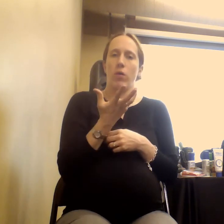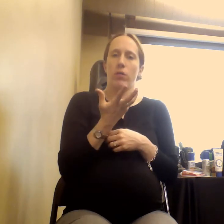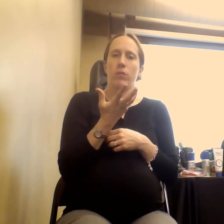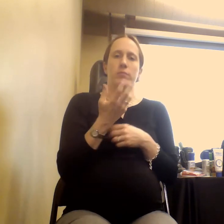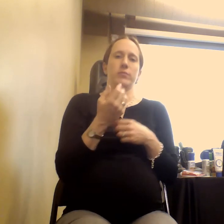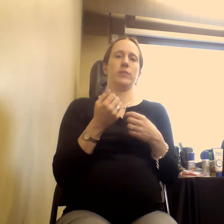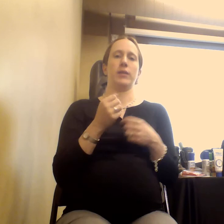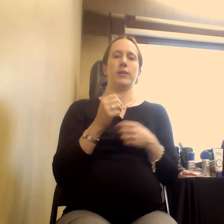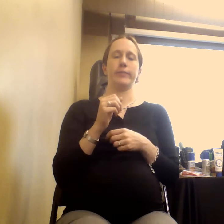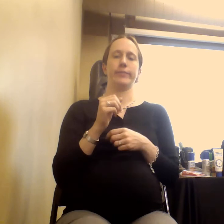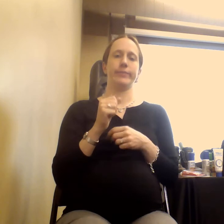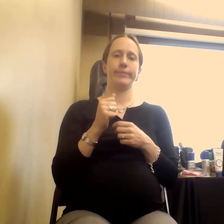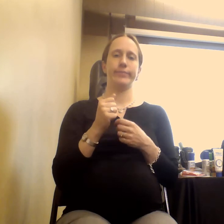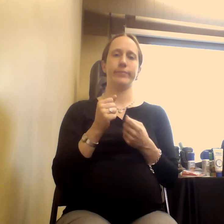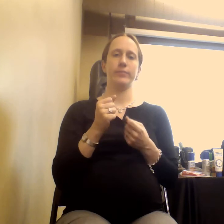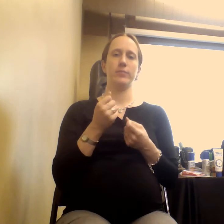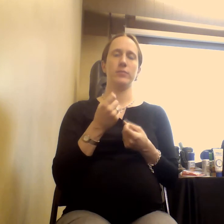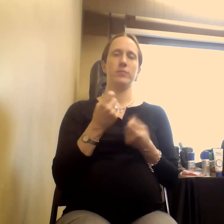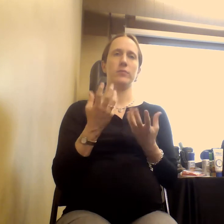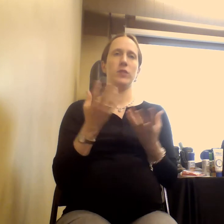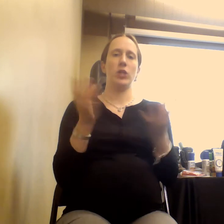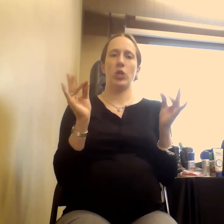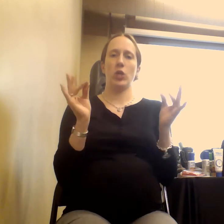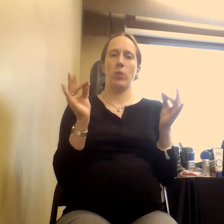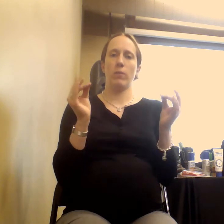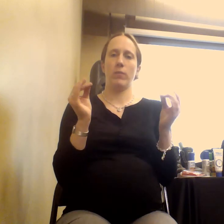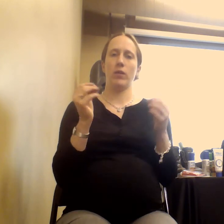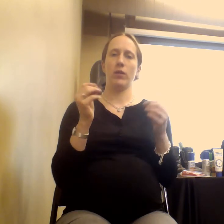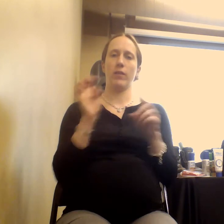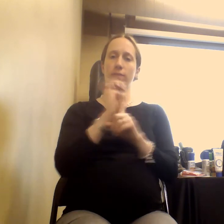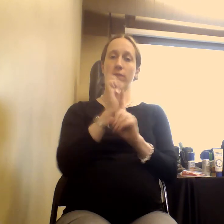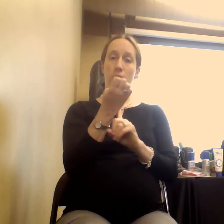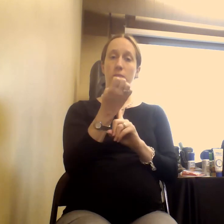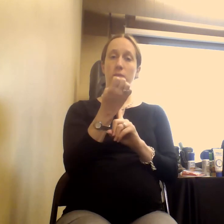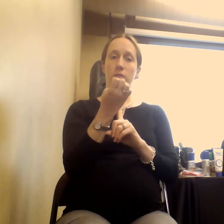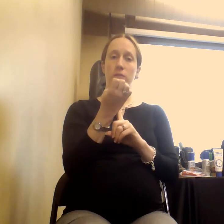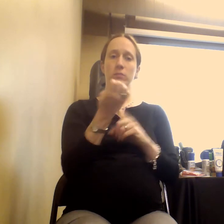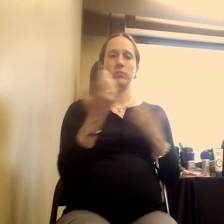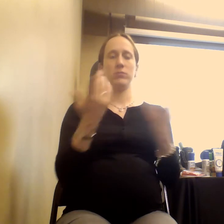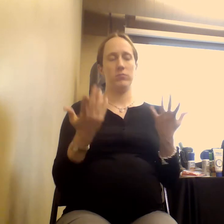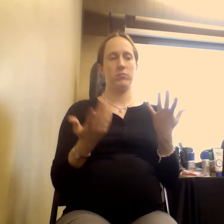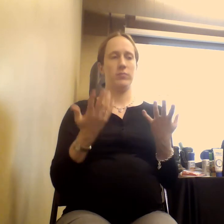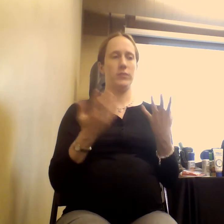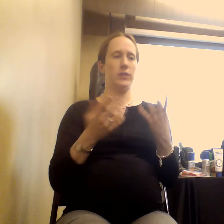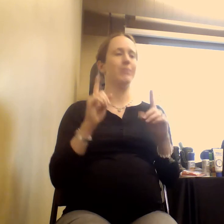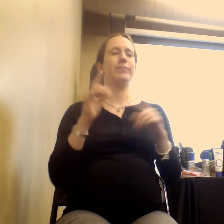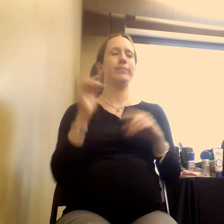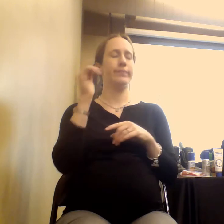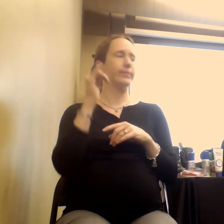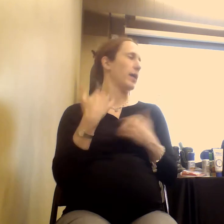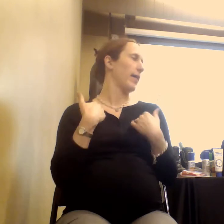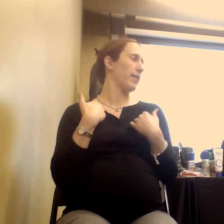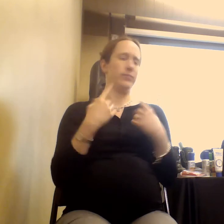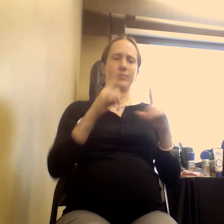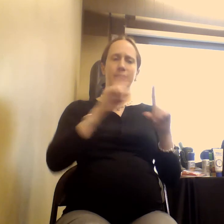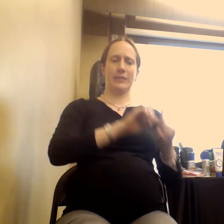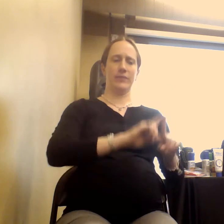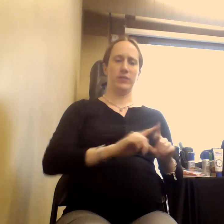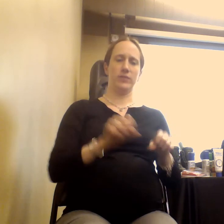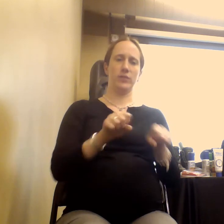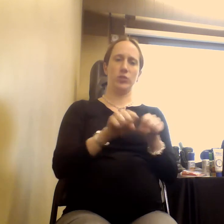you see GTX at the end of the name, like here we got the Breeze 2.0 GTX. Here we have the